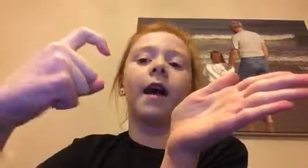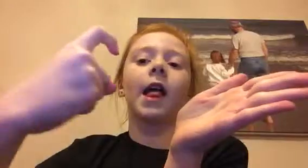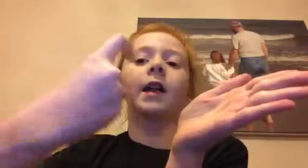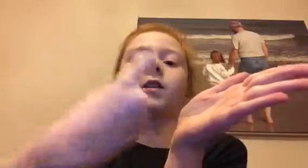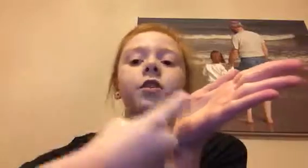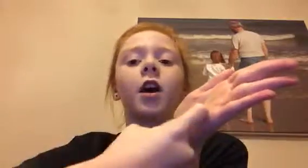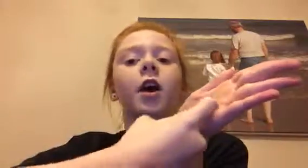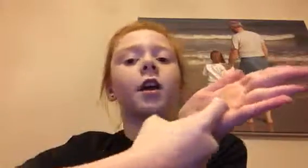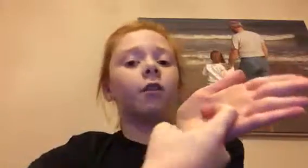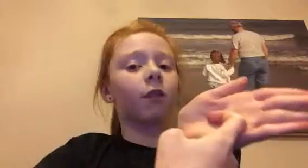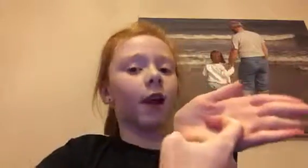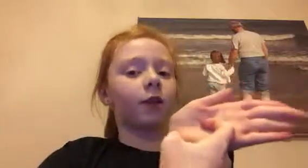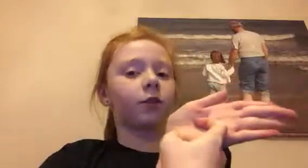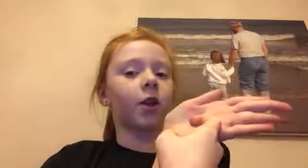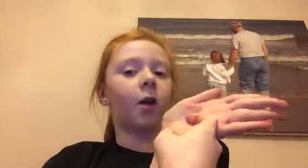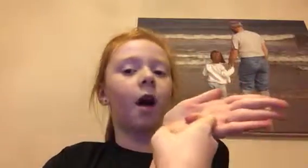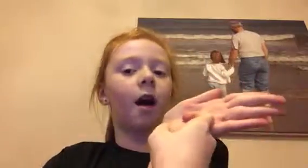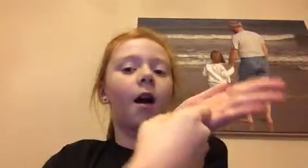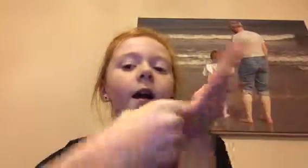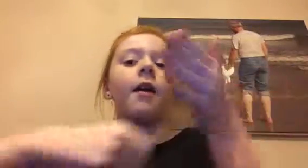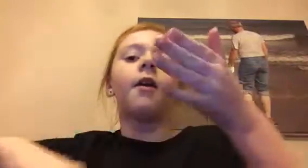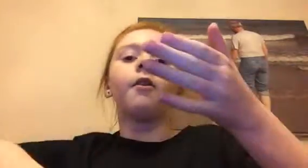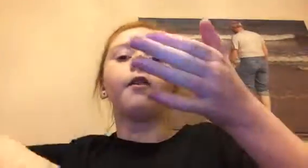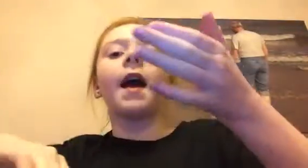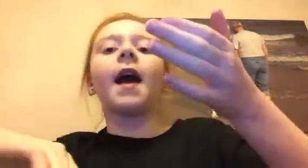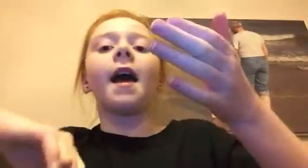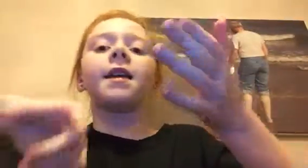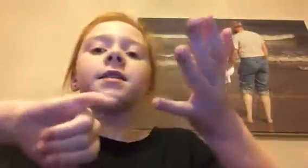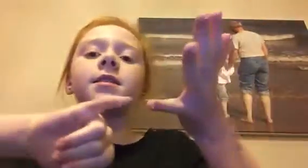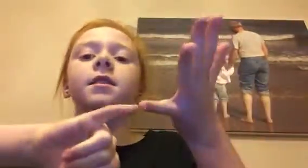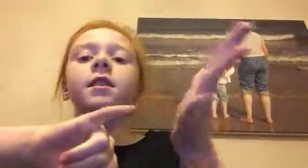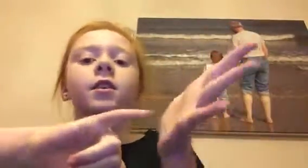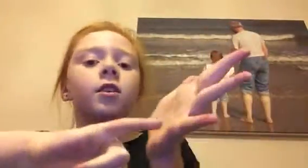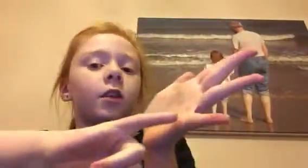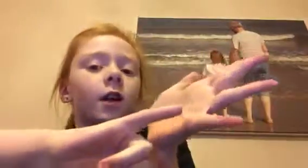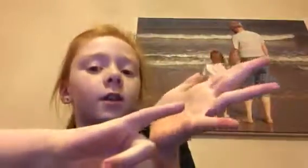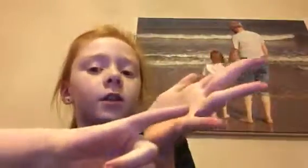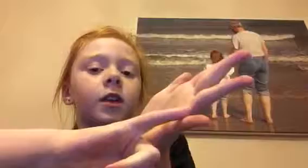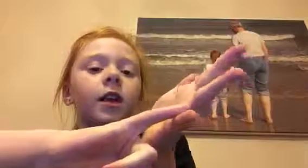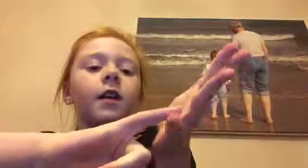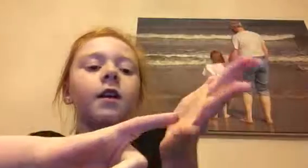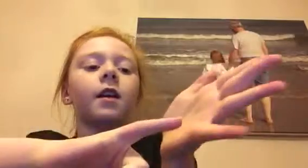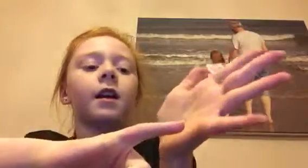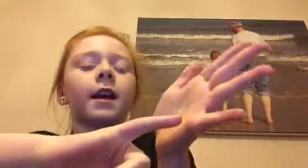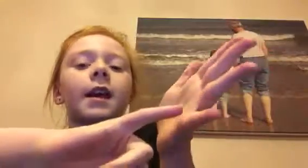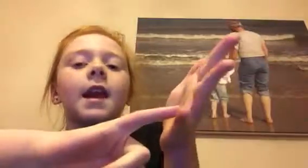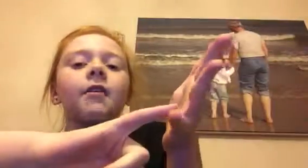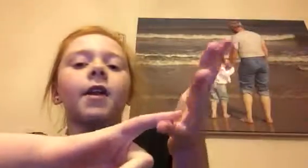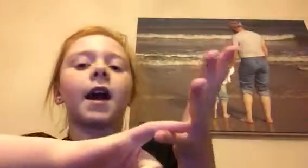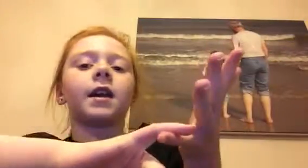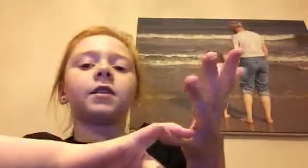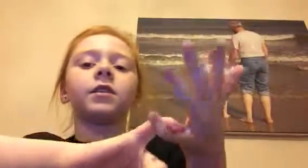and turn it round so r for s you're going to get your left hand